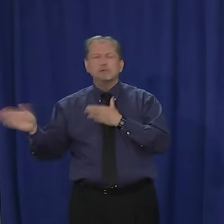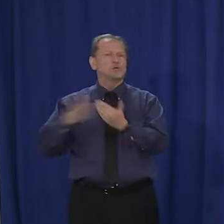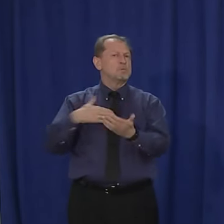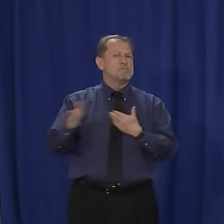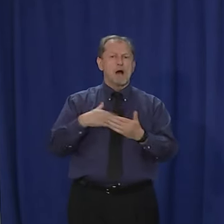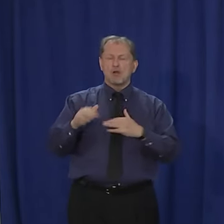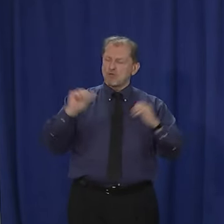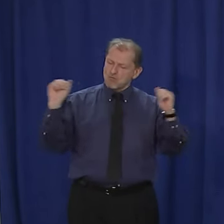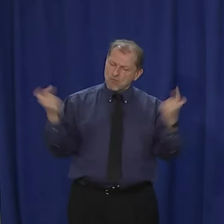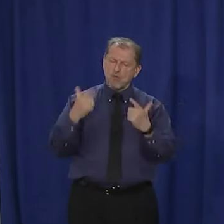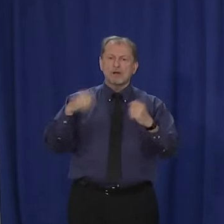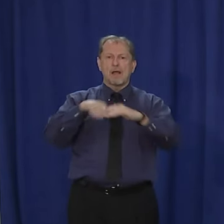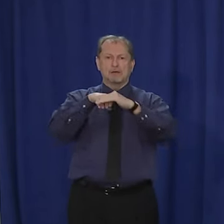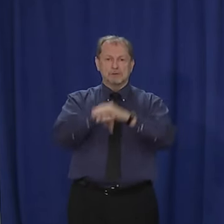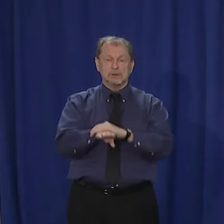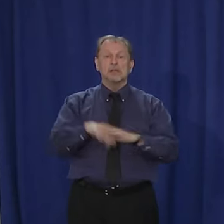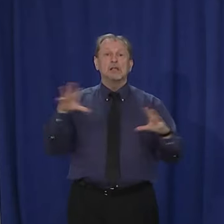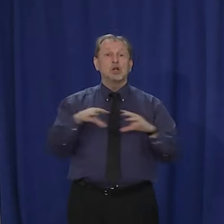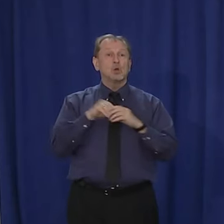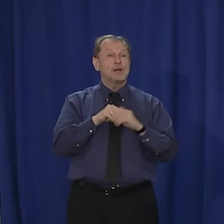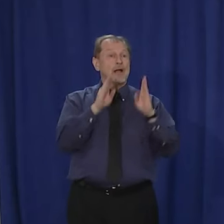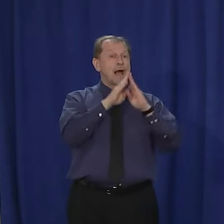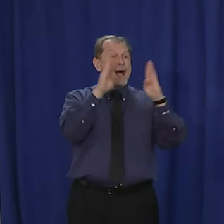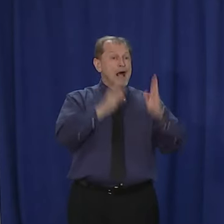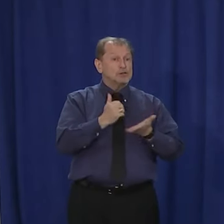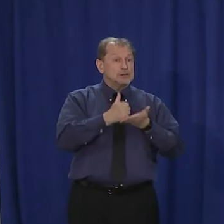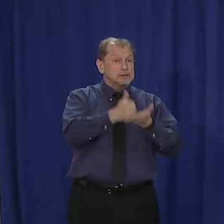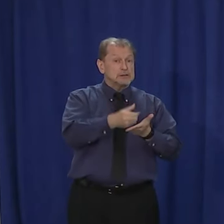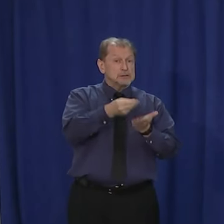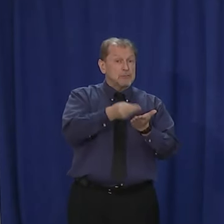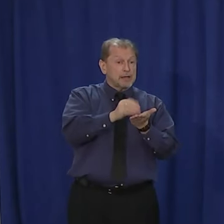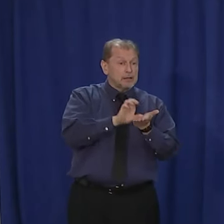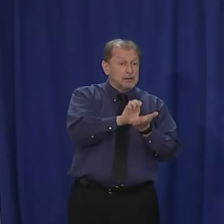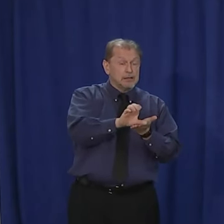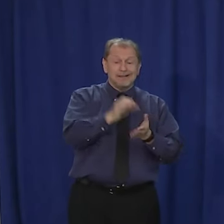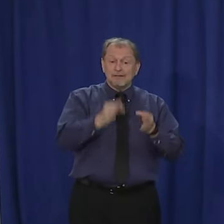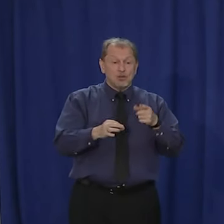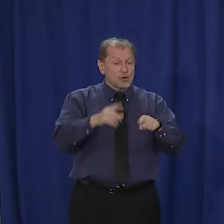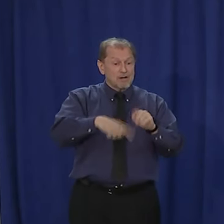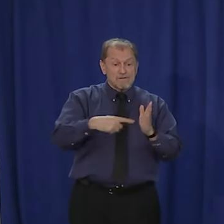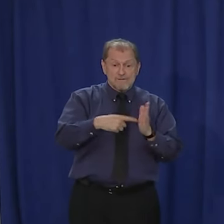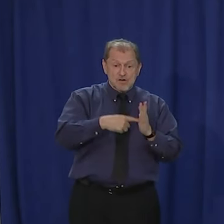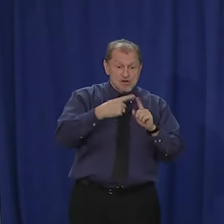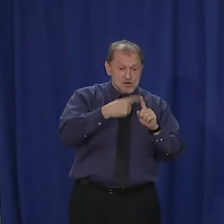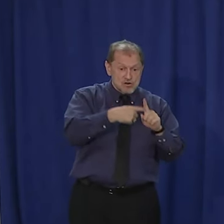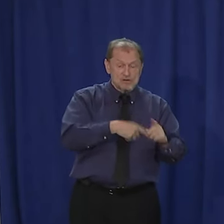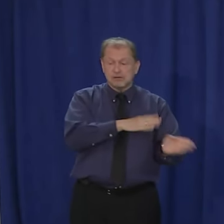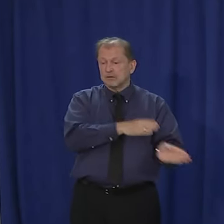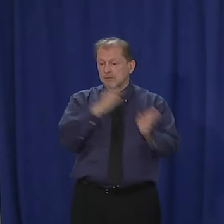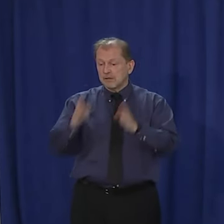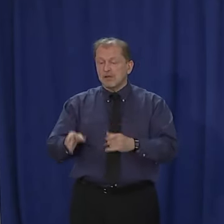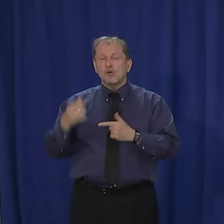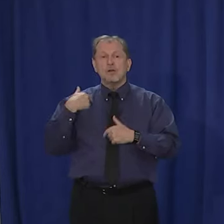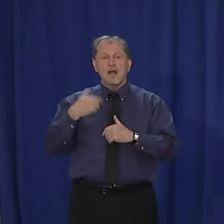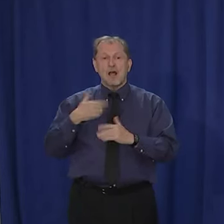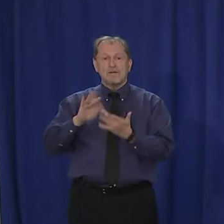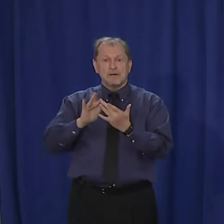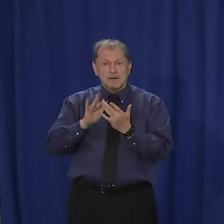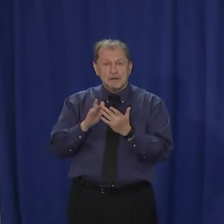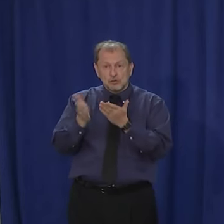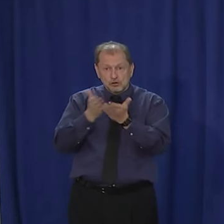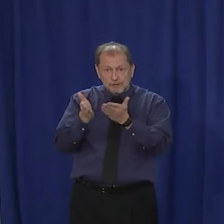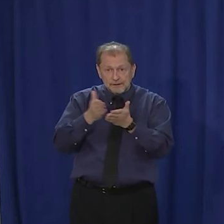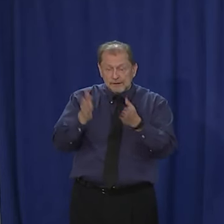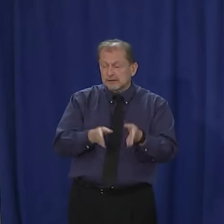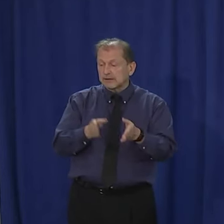COVID-19 Housing Assistance Grant to help with housing costs for individuals and families, online enrichment learning resources available